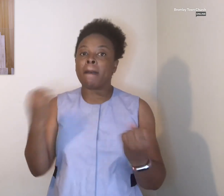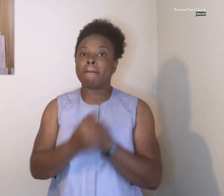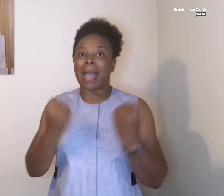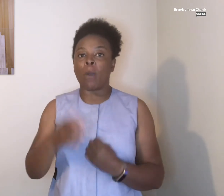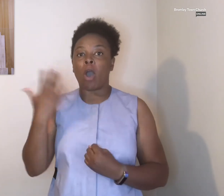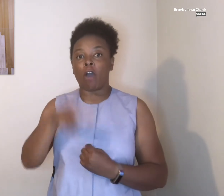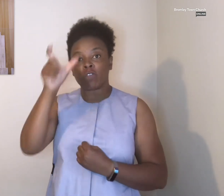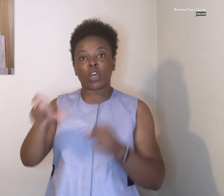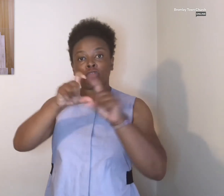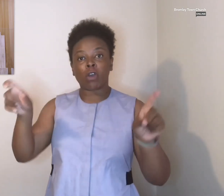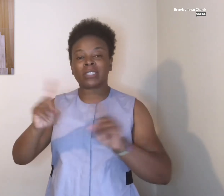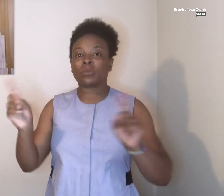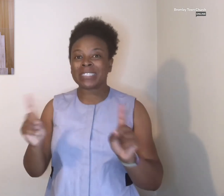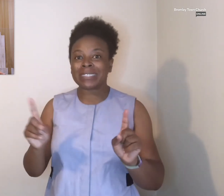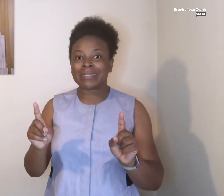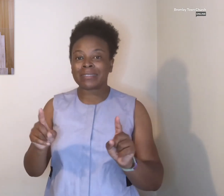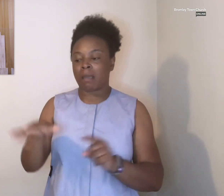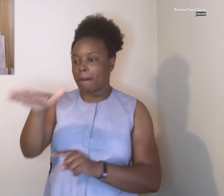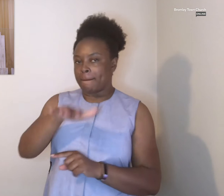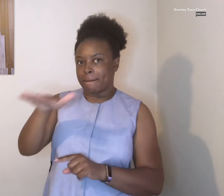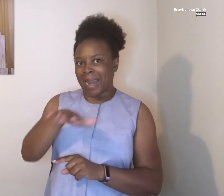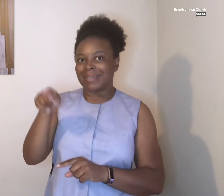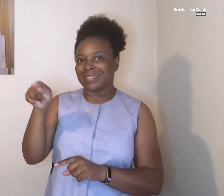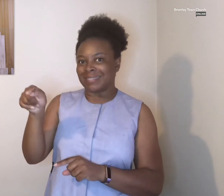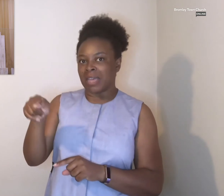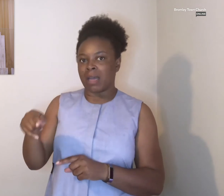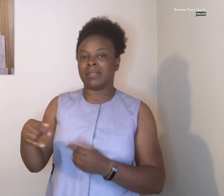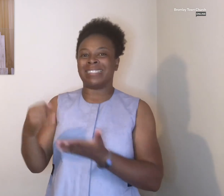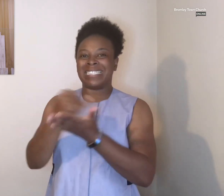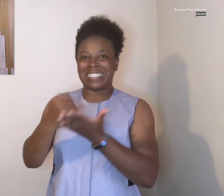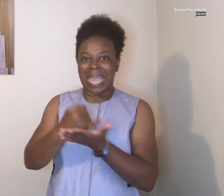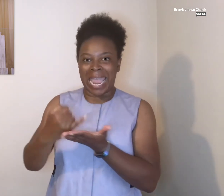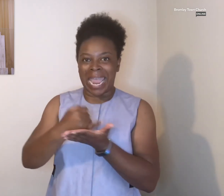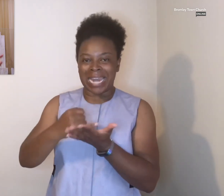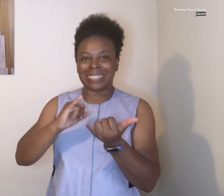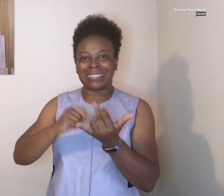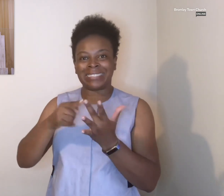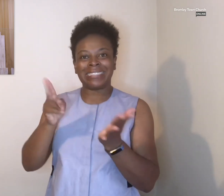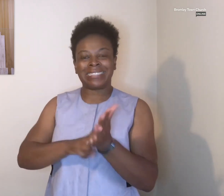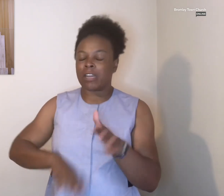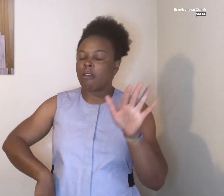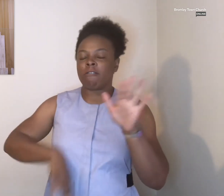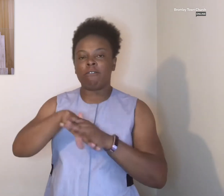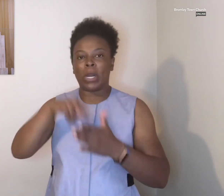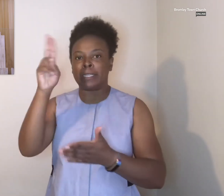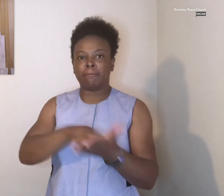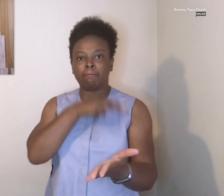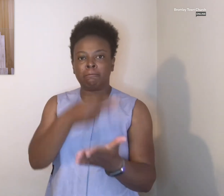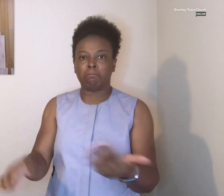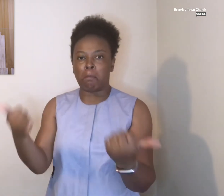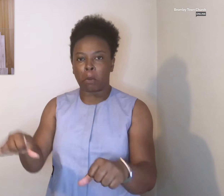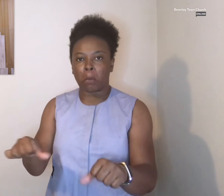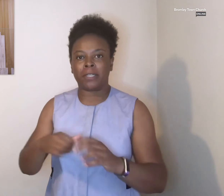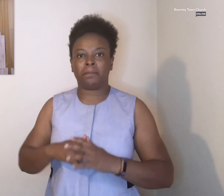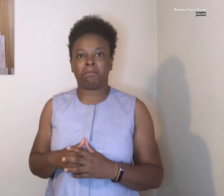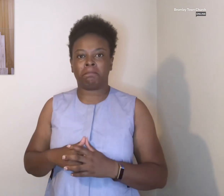is that it is the place where sin is completely dealt with, completely and utterly dealt with. And so if that's